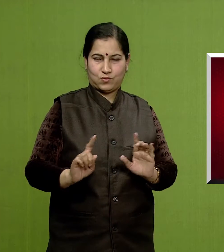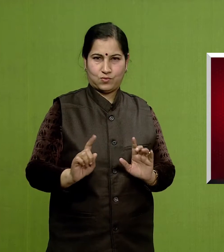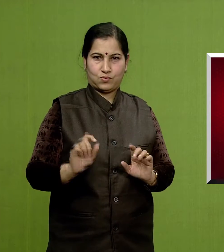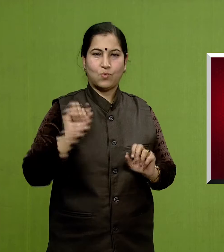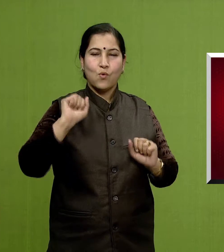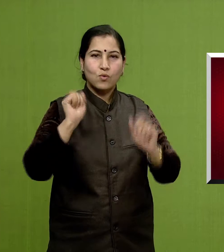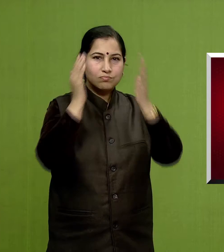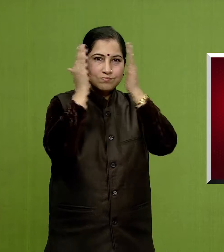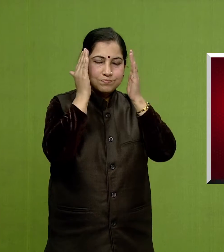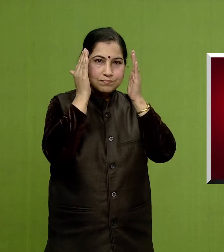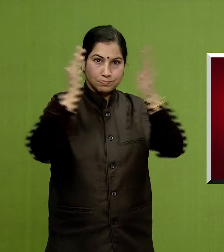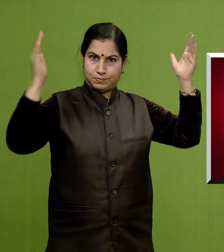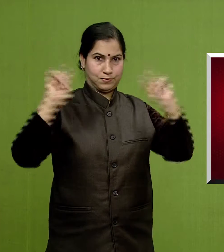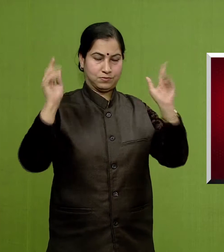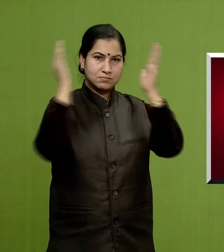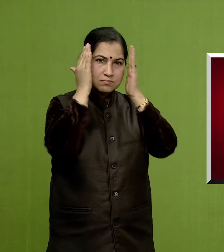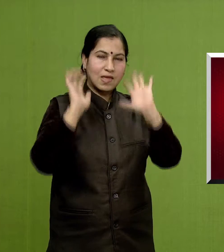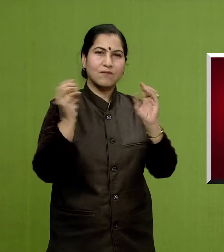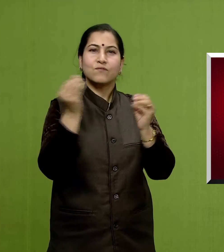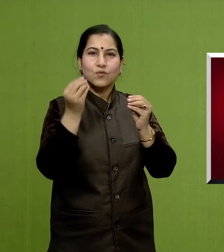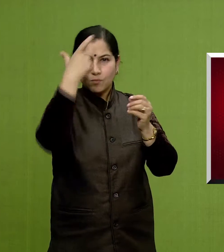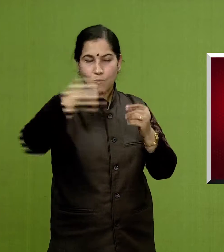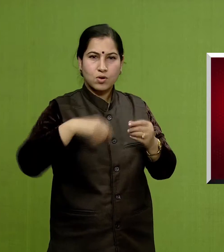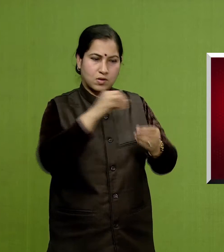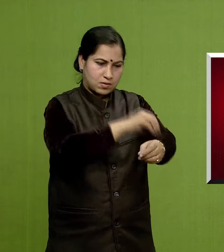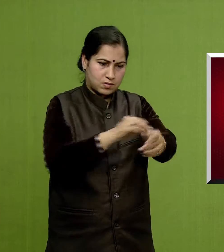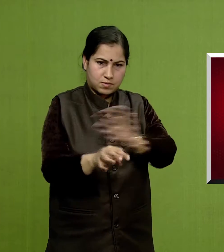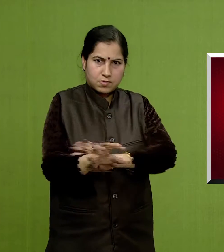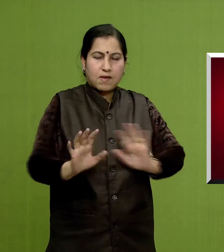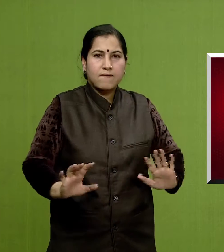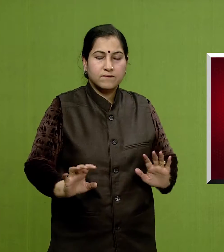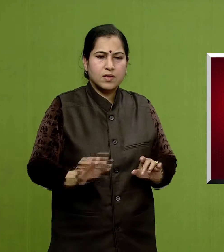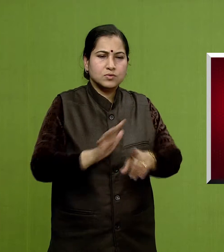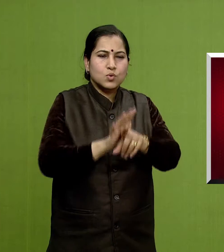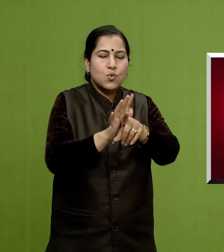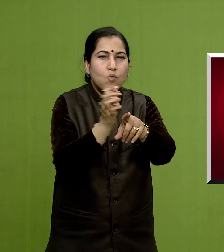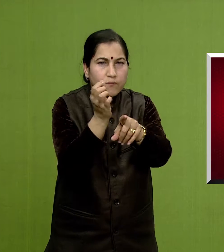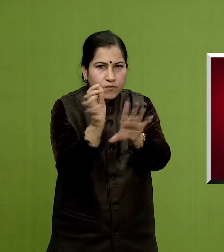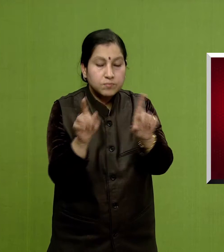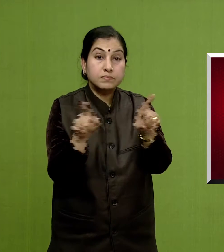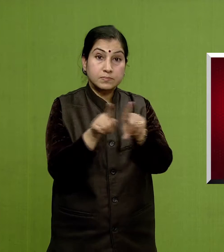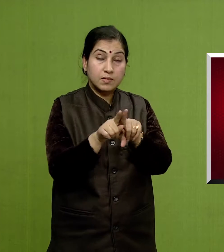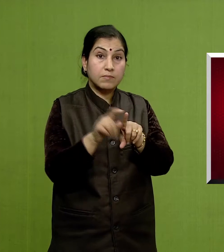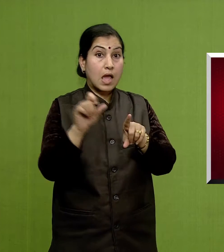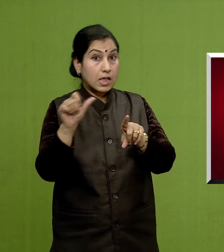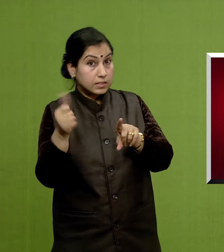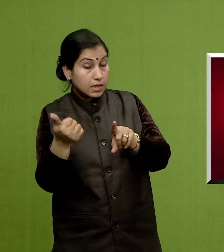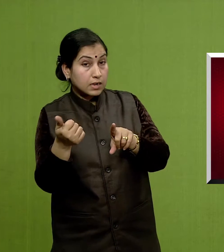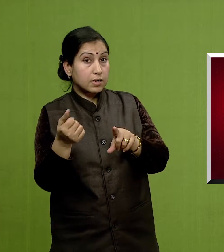In some area of the body, growth may be rapid, while in others,